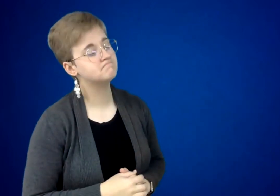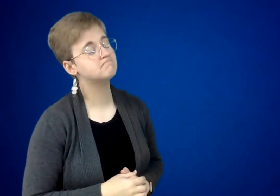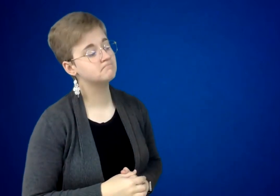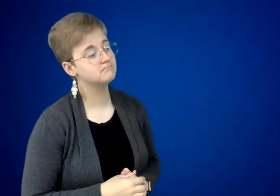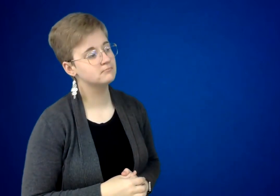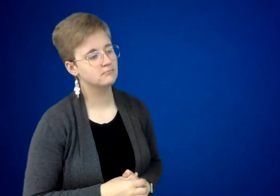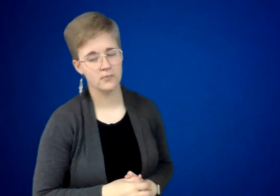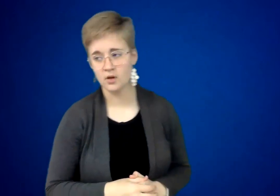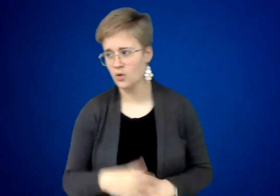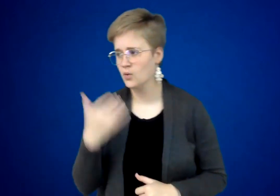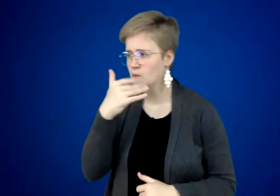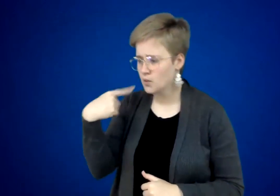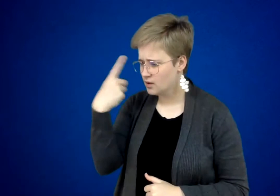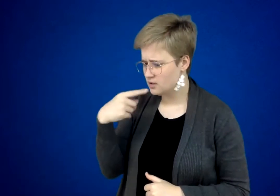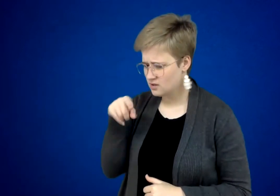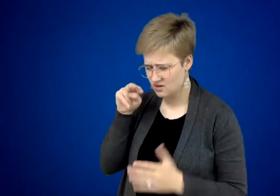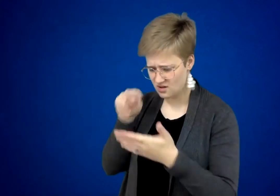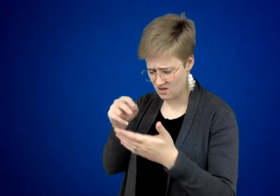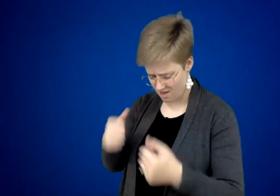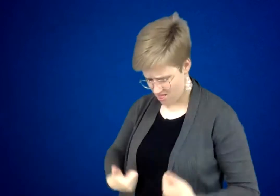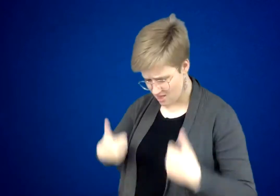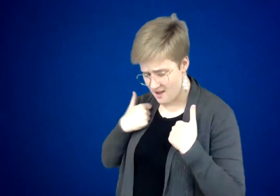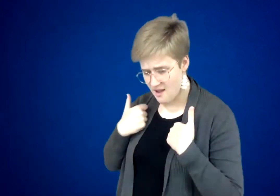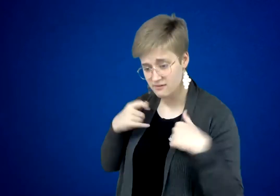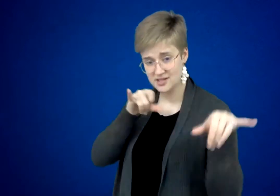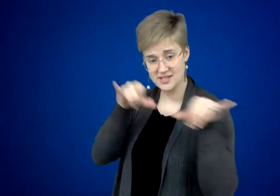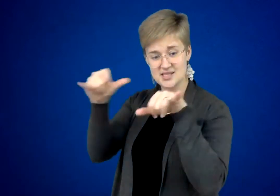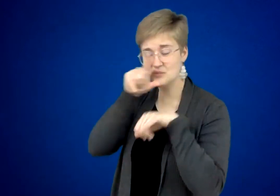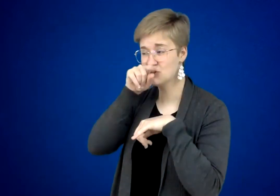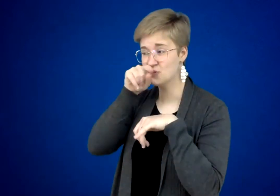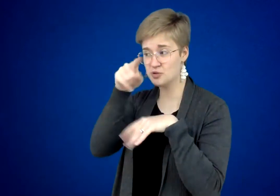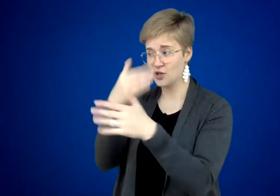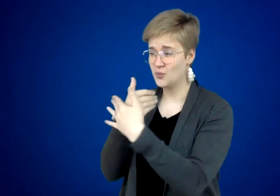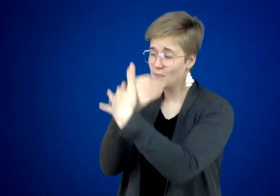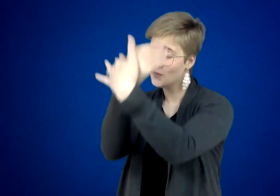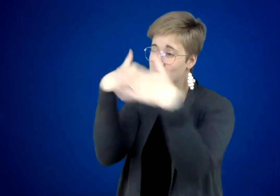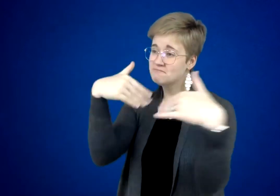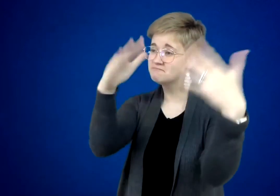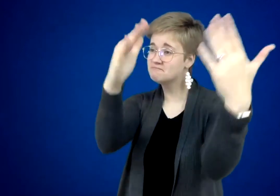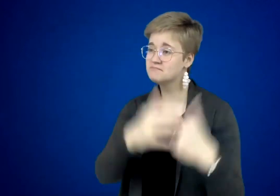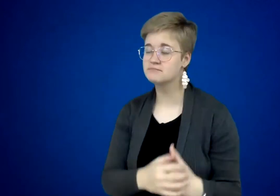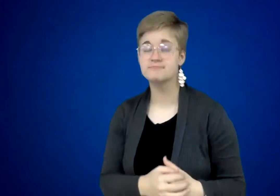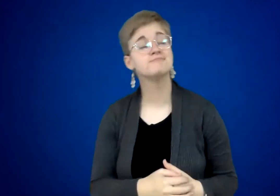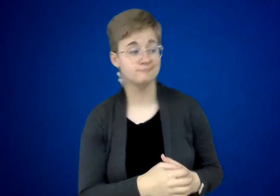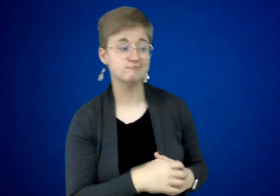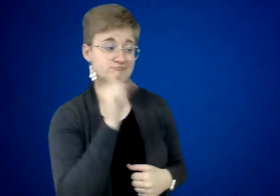looks alive. Is it like your bird that you let go?" "Just about exactly," said Willie